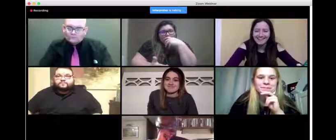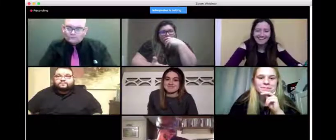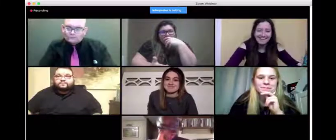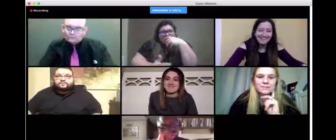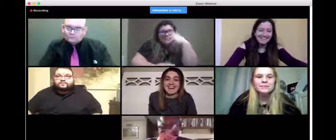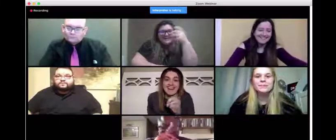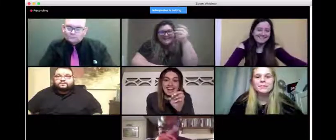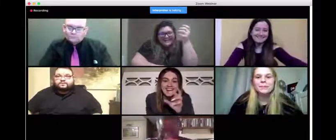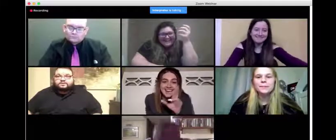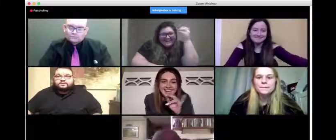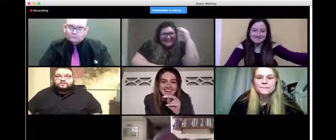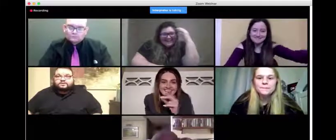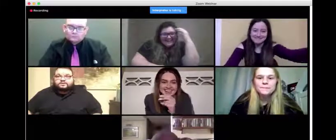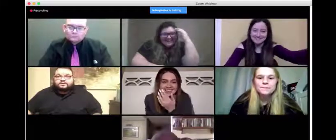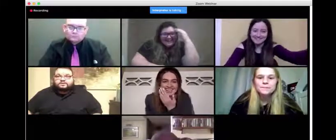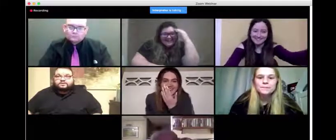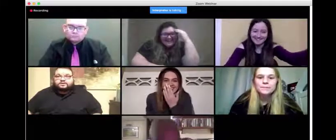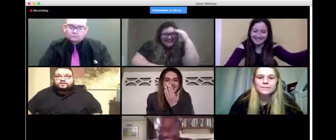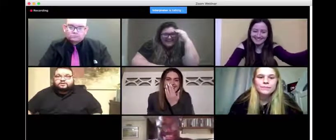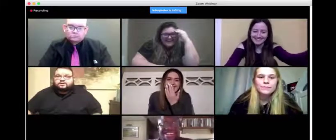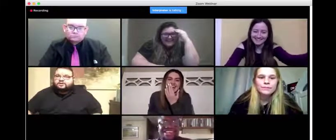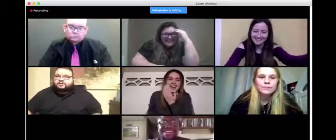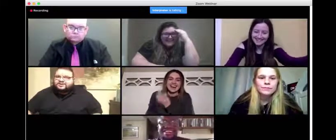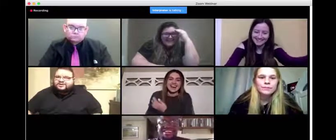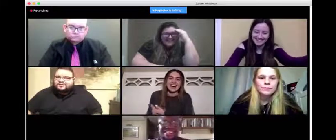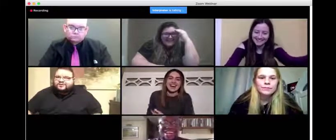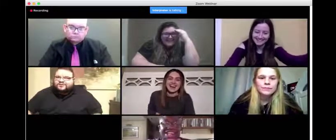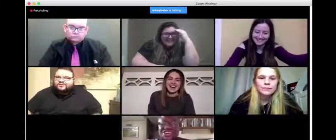The chat is funny there. Everybody's cracking up about the chat comments. I don't know.